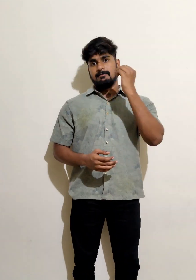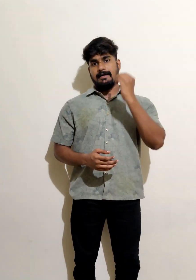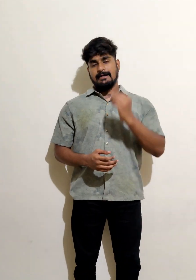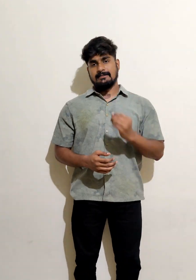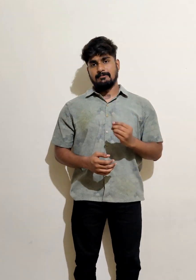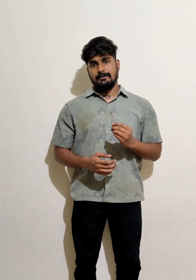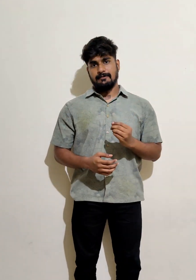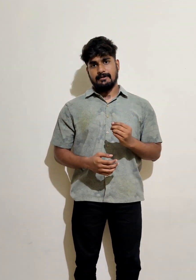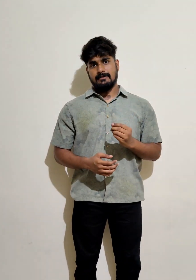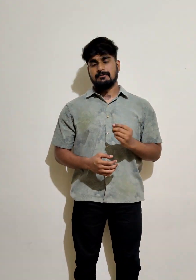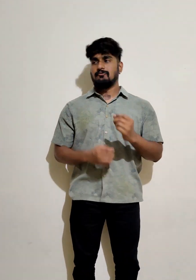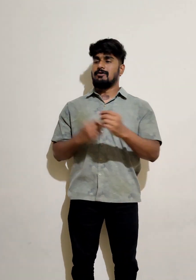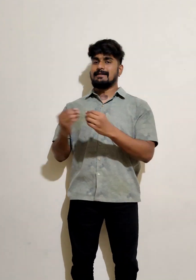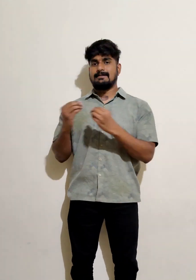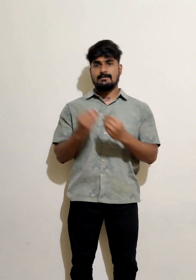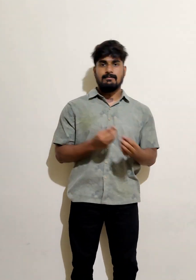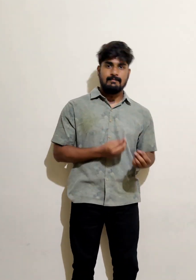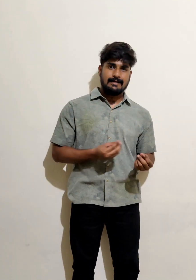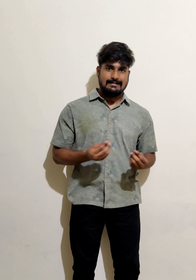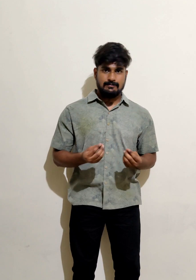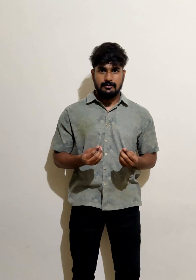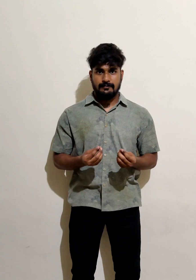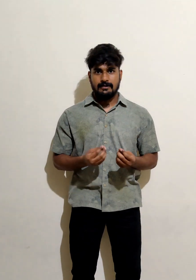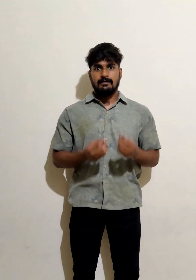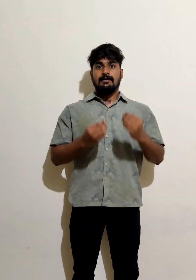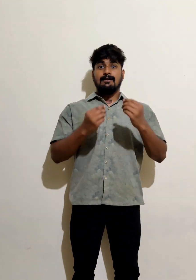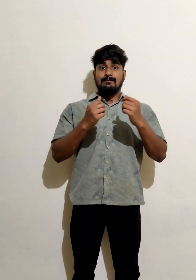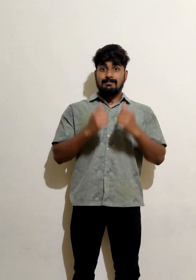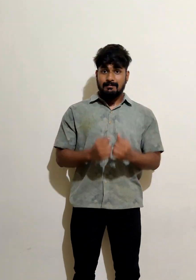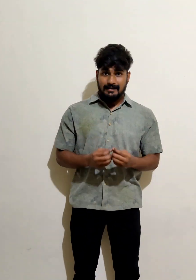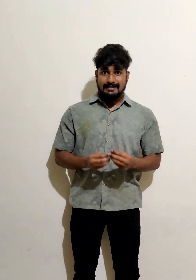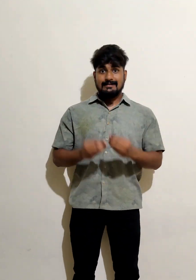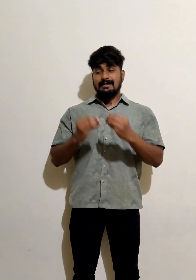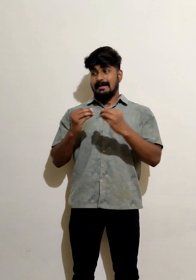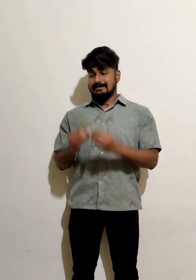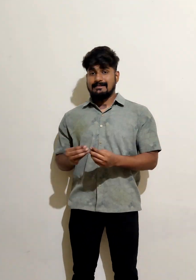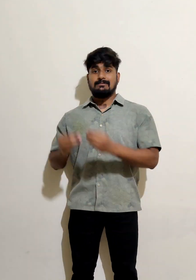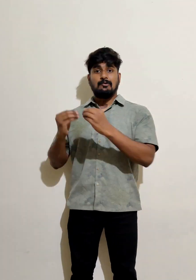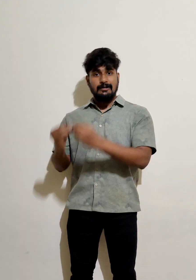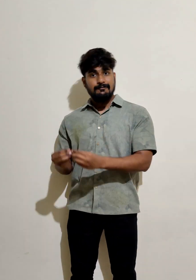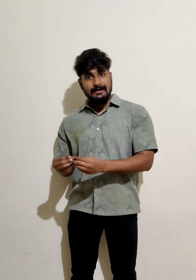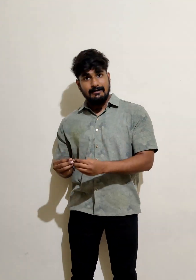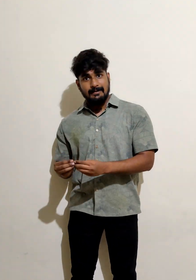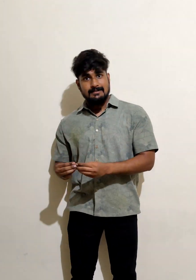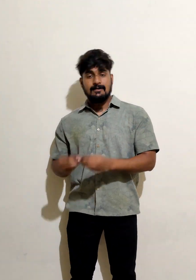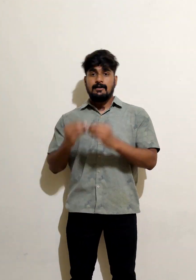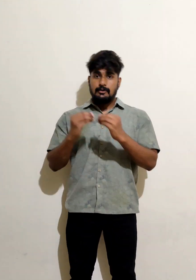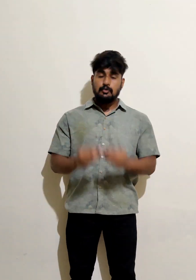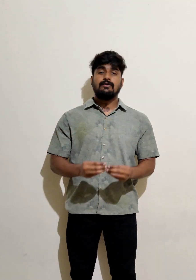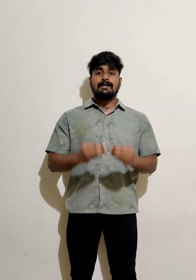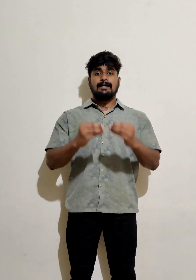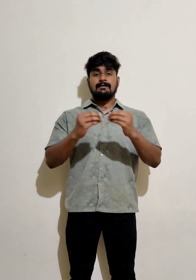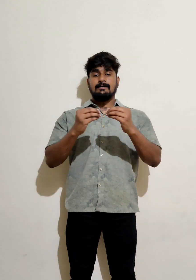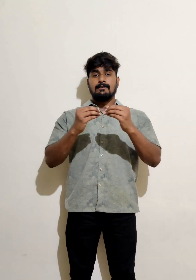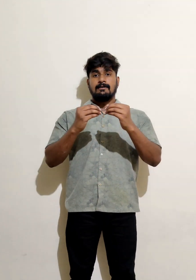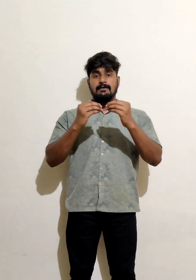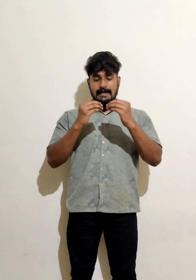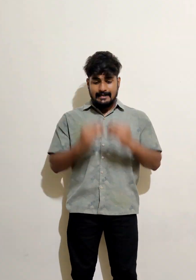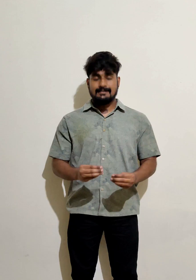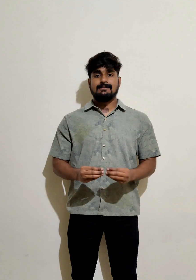public access modifier. So what is the public access modifier? Public access modifier means you can access